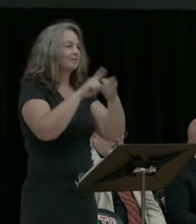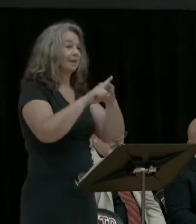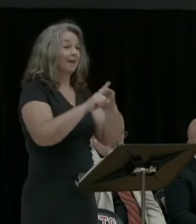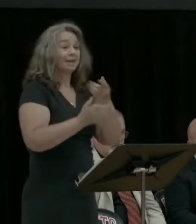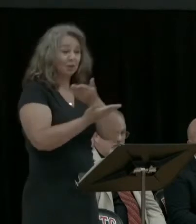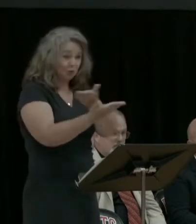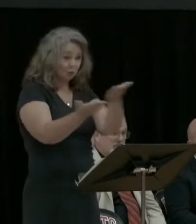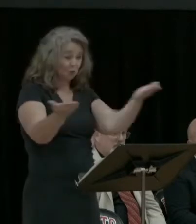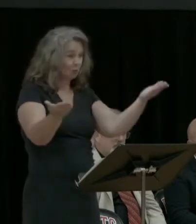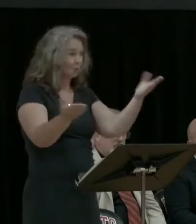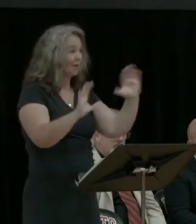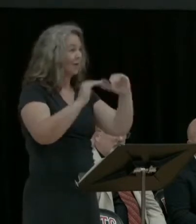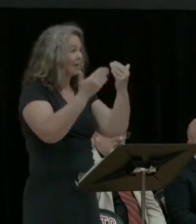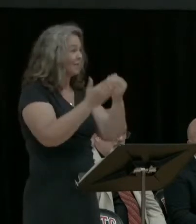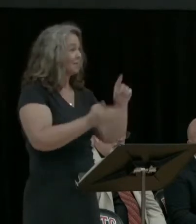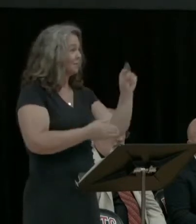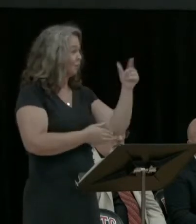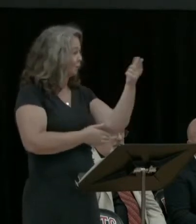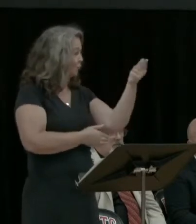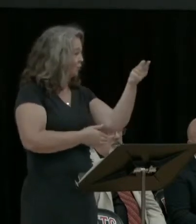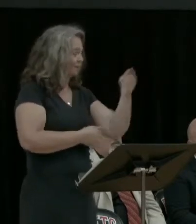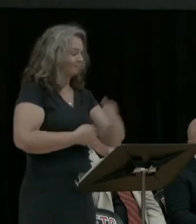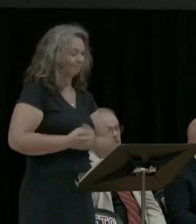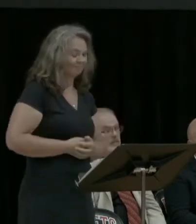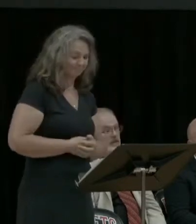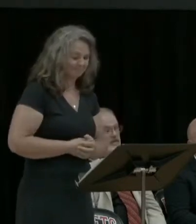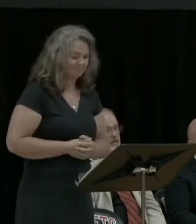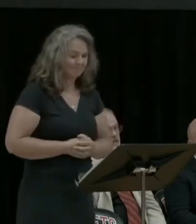of 2021.